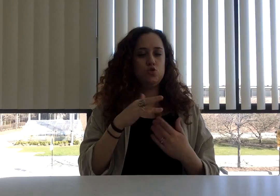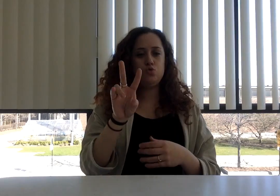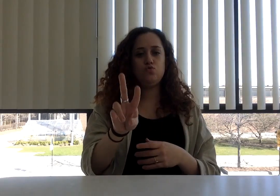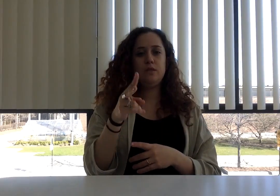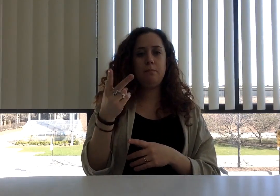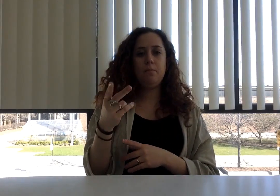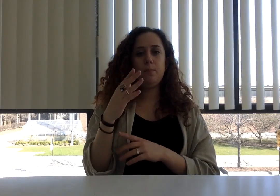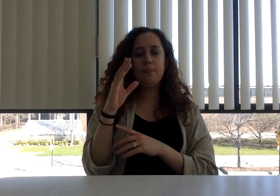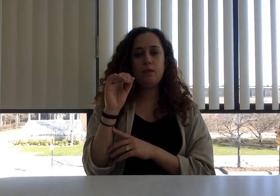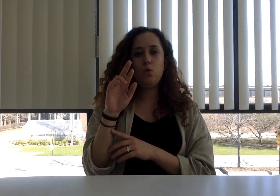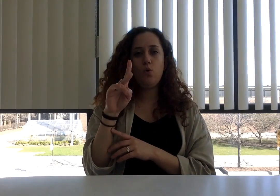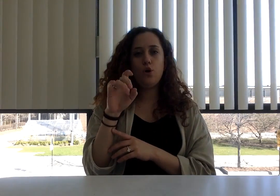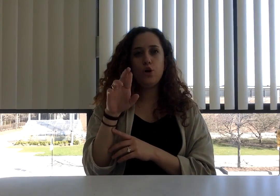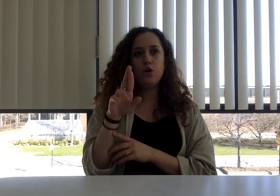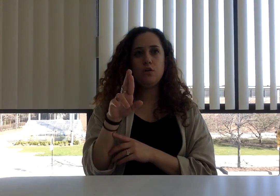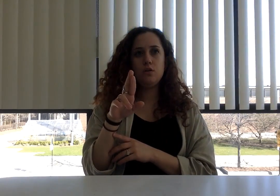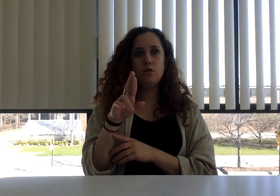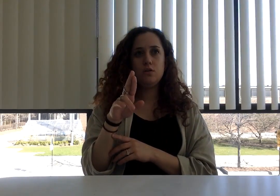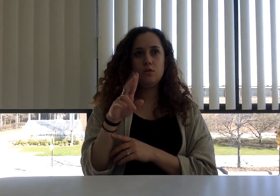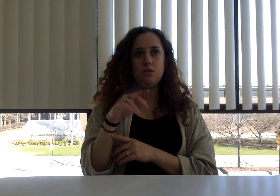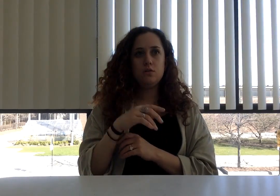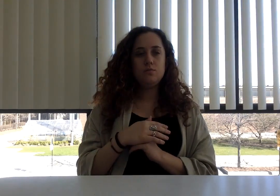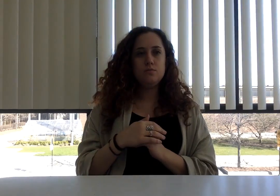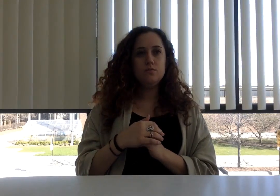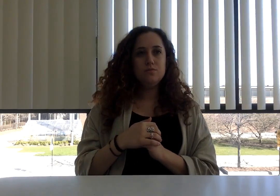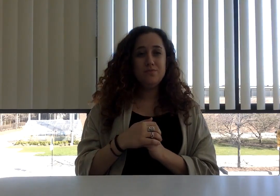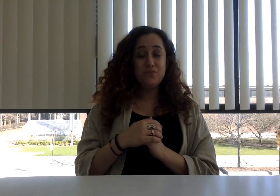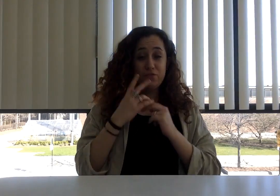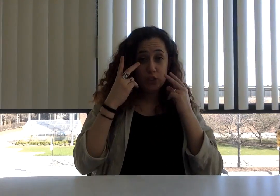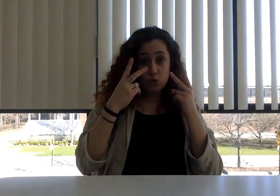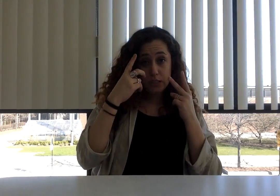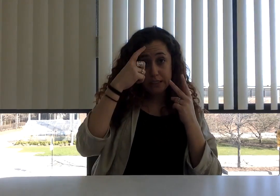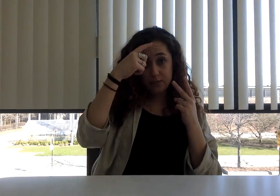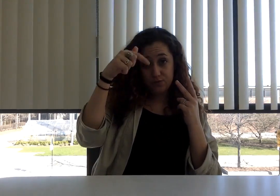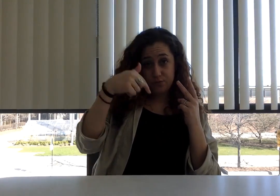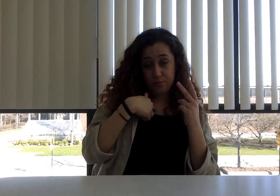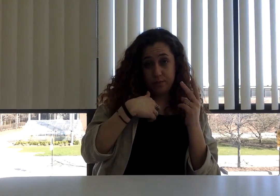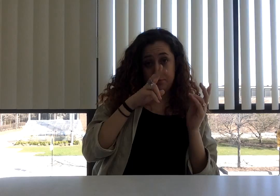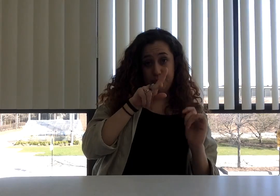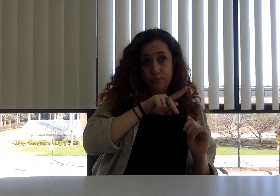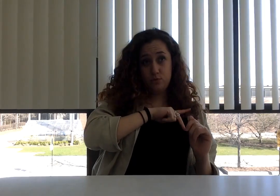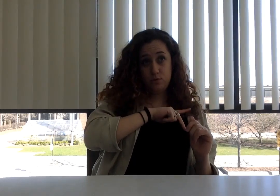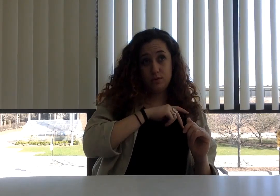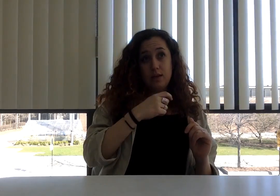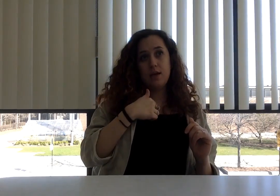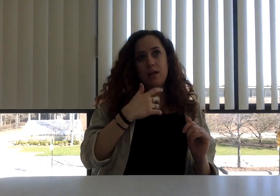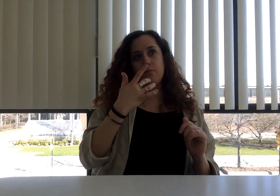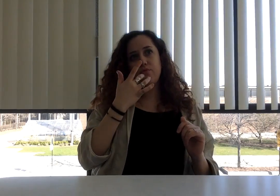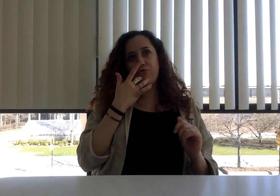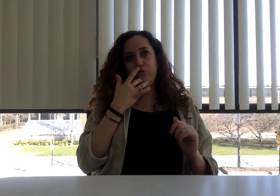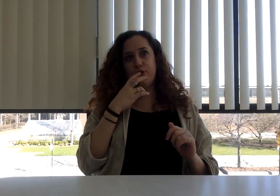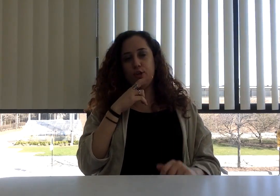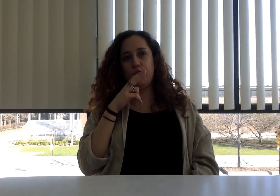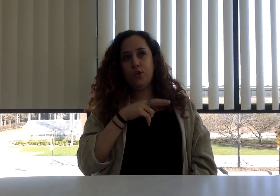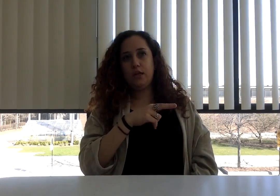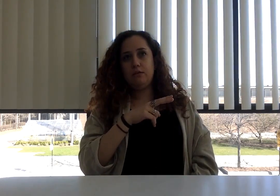way around, but visually for me, I prefer to look at 9 plus 4x squared as 4x squared plus 9.